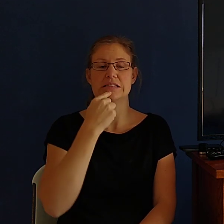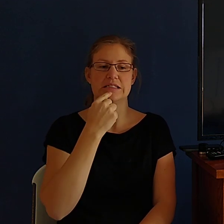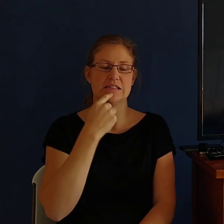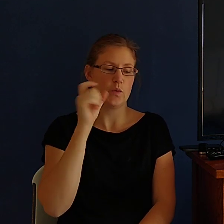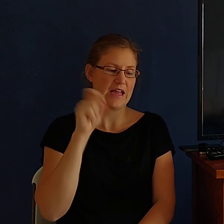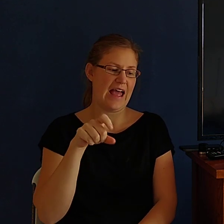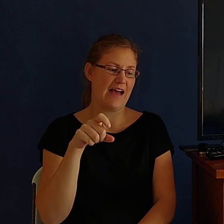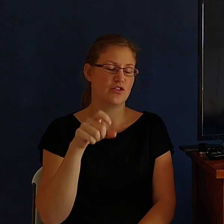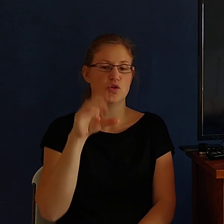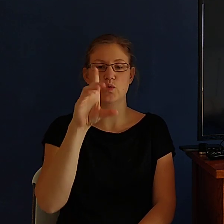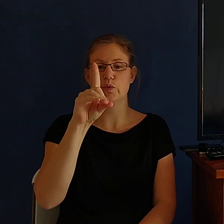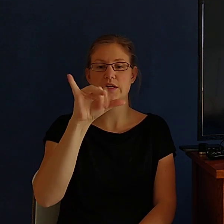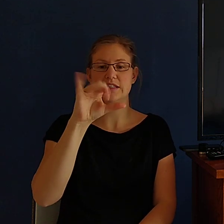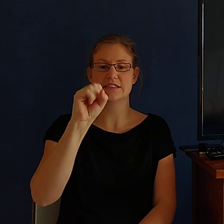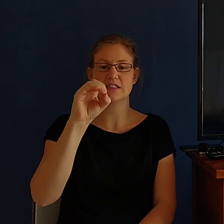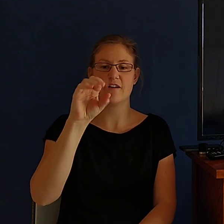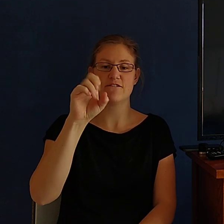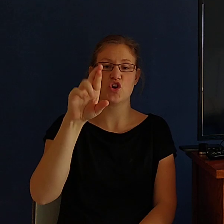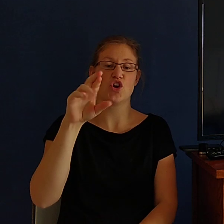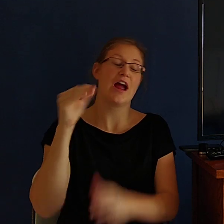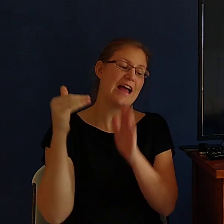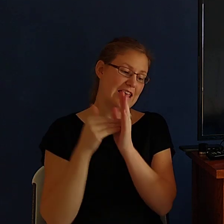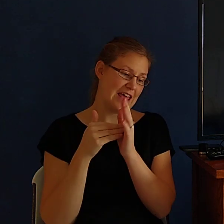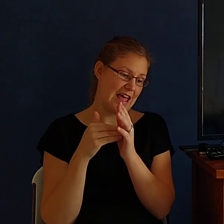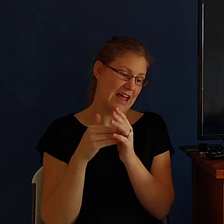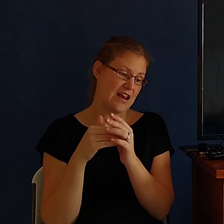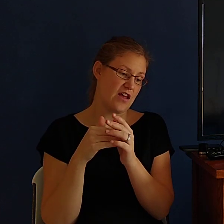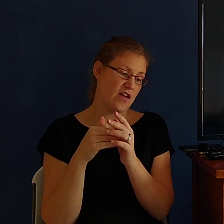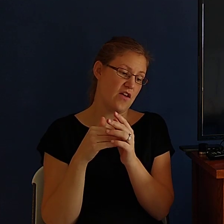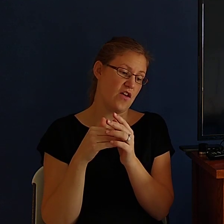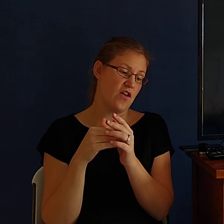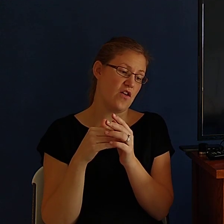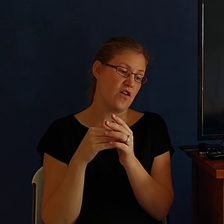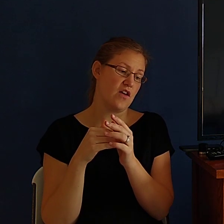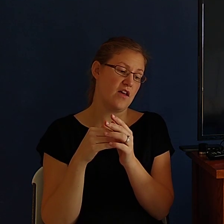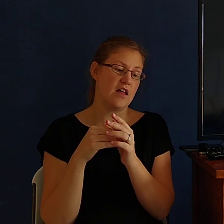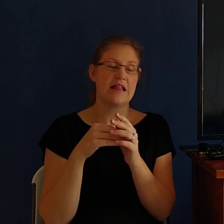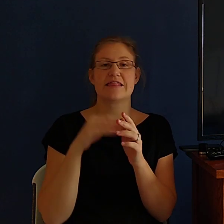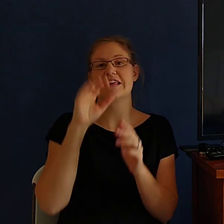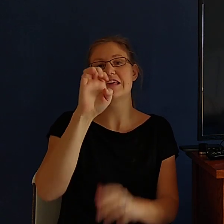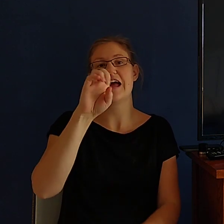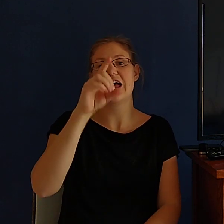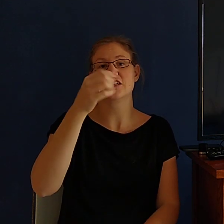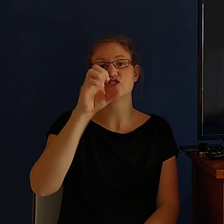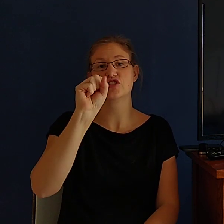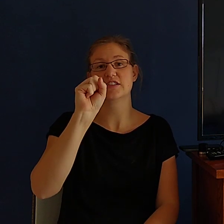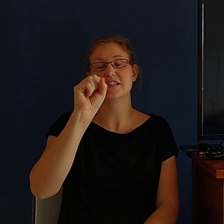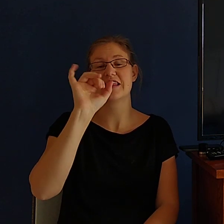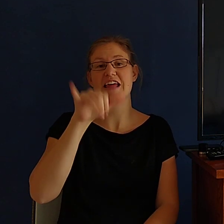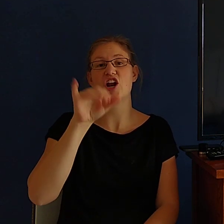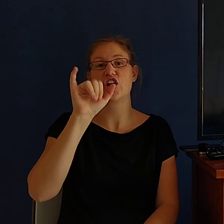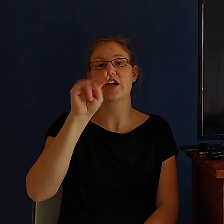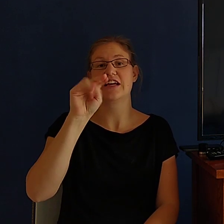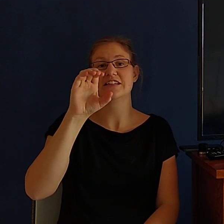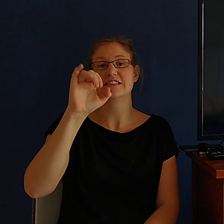discover again from the discover the edges that are incident to the given vertex at